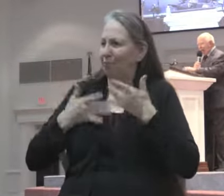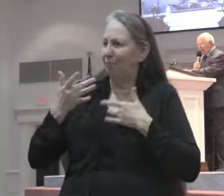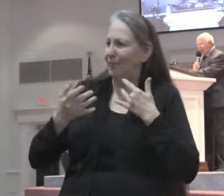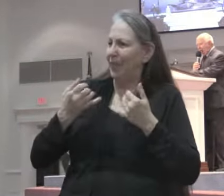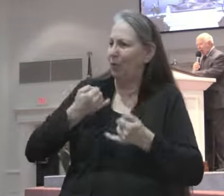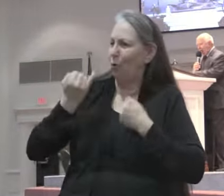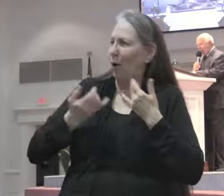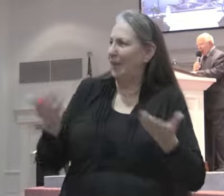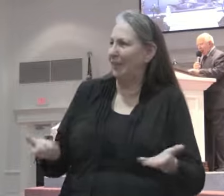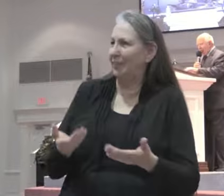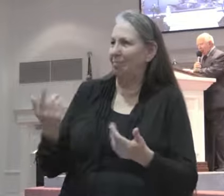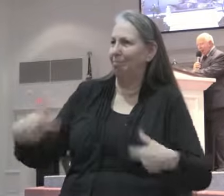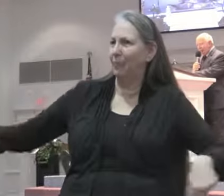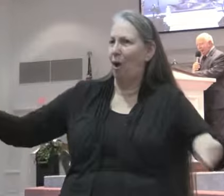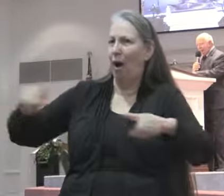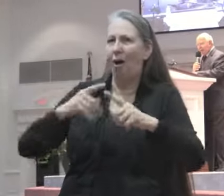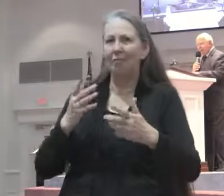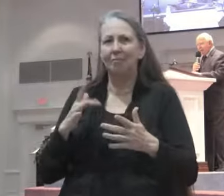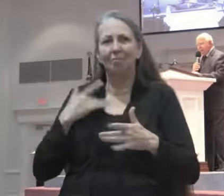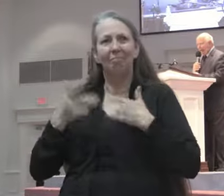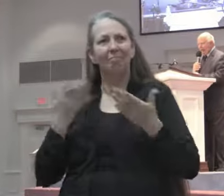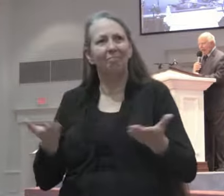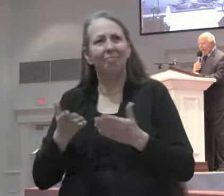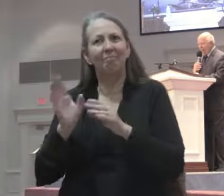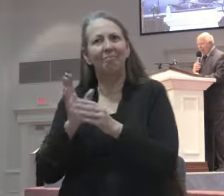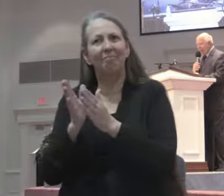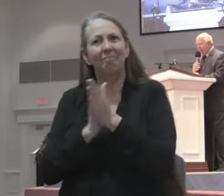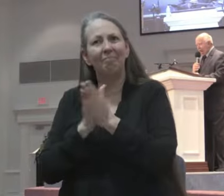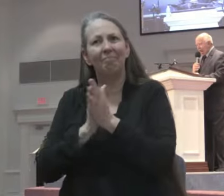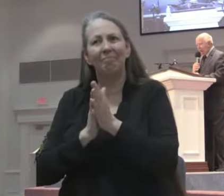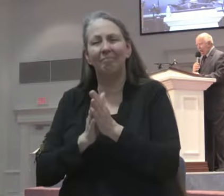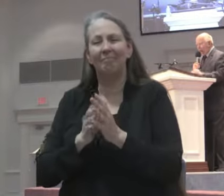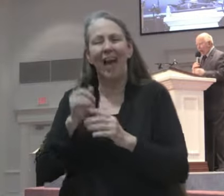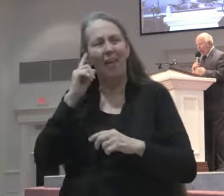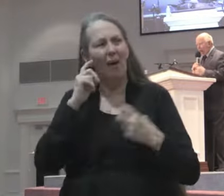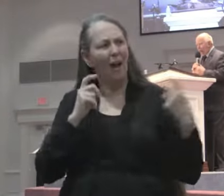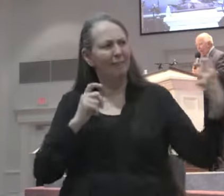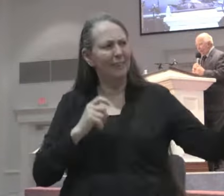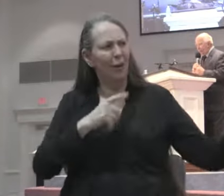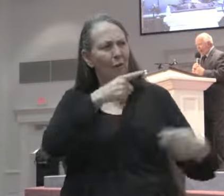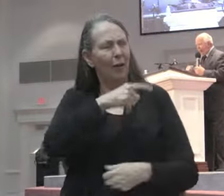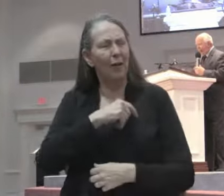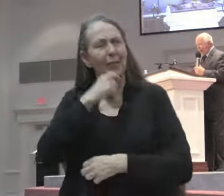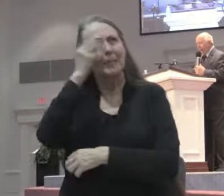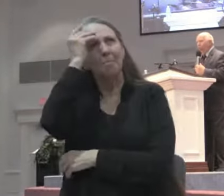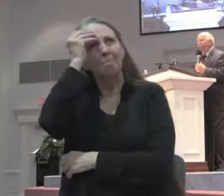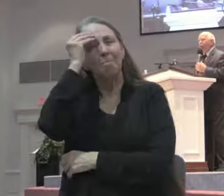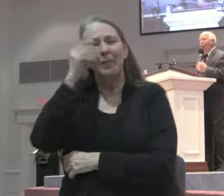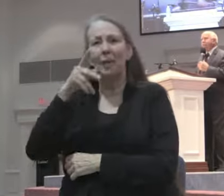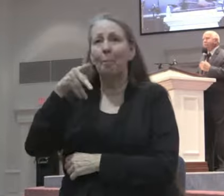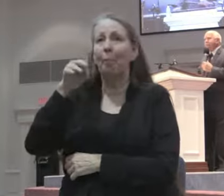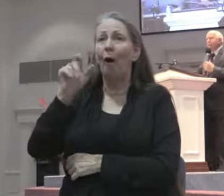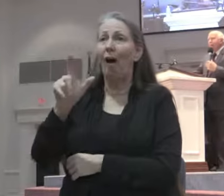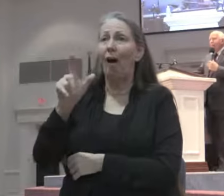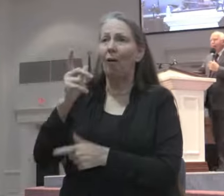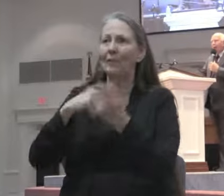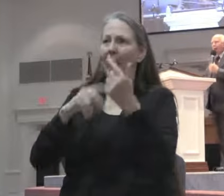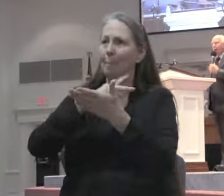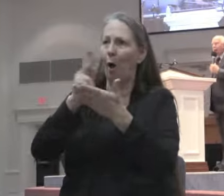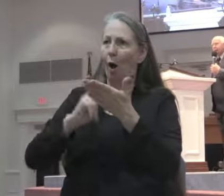folks, everybody. You know, I thought sitting over there a moment ago, the Apostle Paul